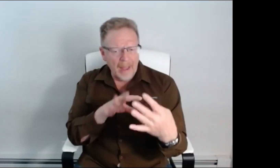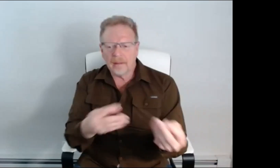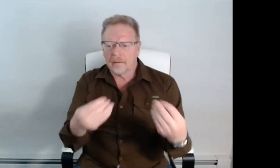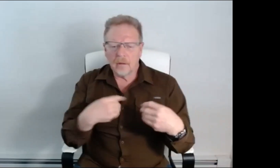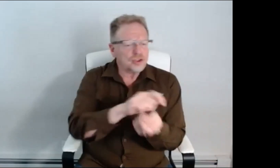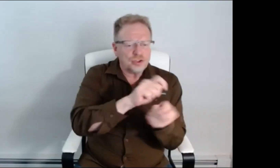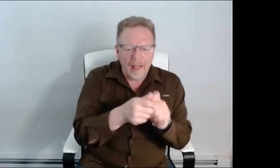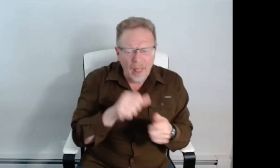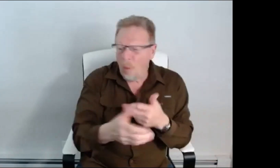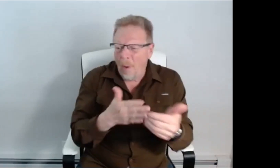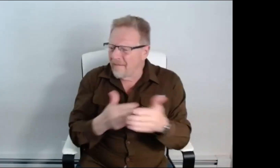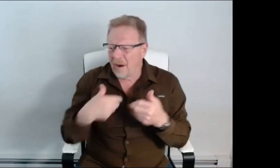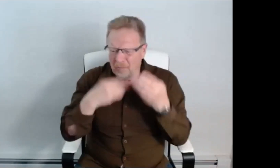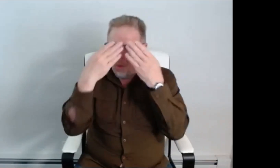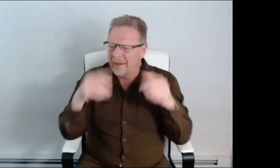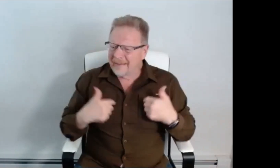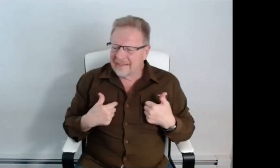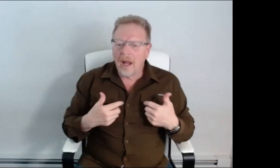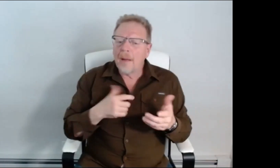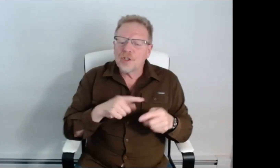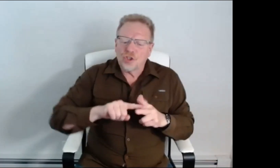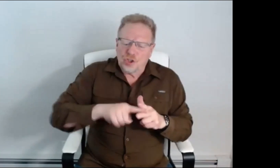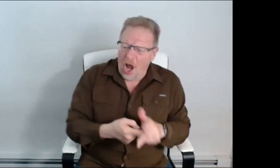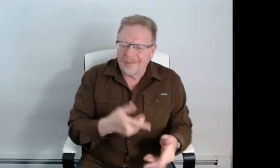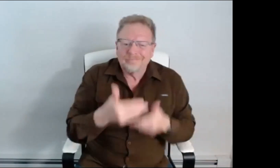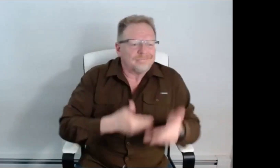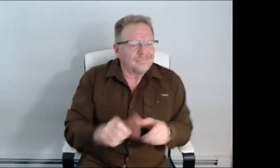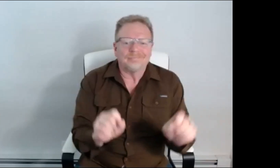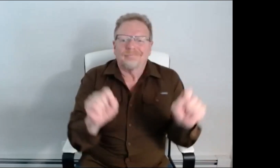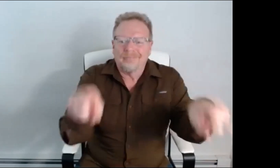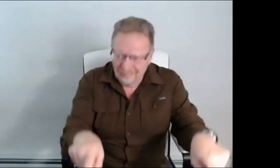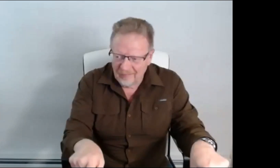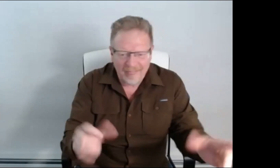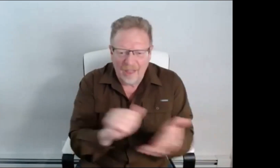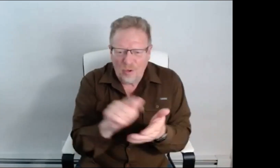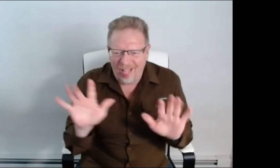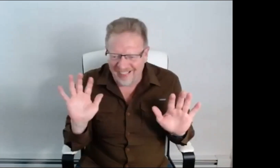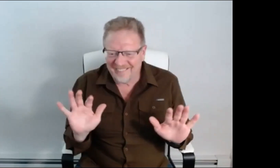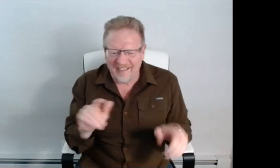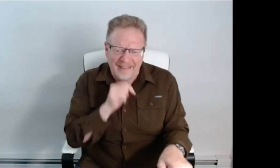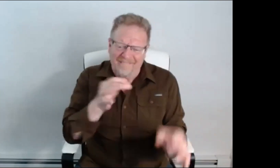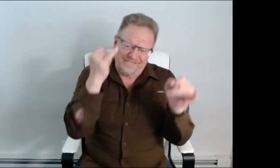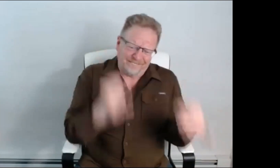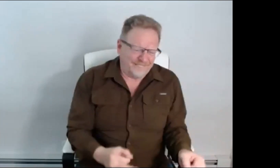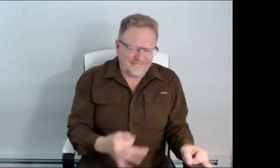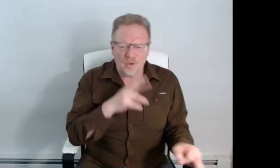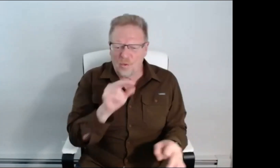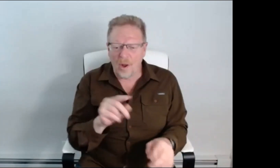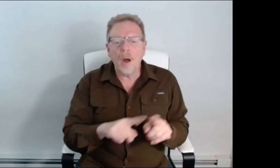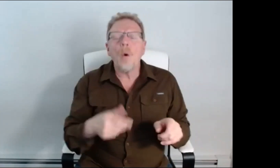or just trying to move forward with that. So my thought was twofold, that we have a letter that we can